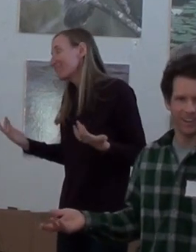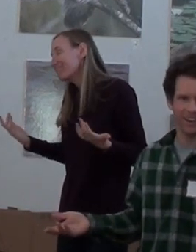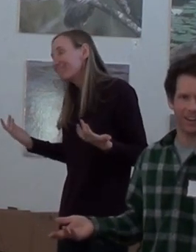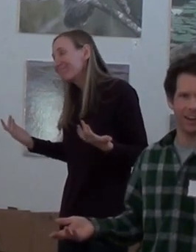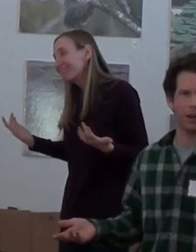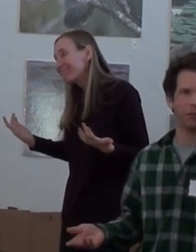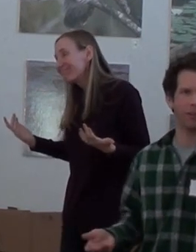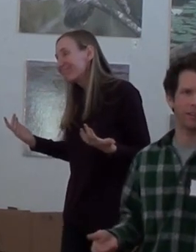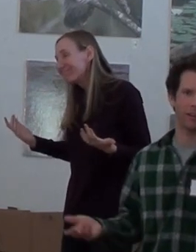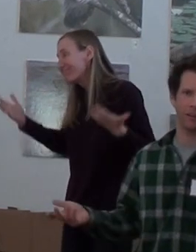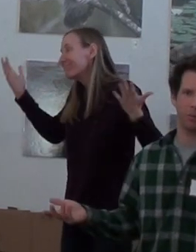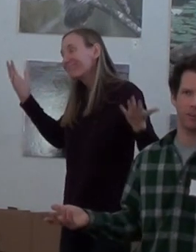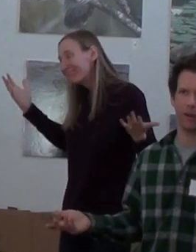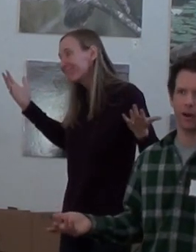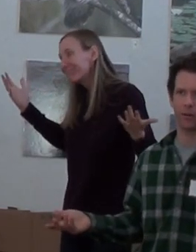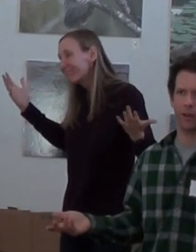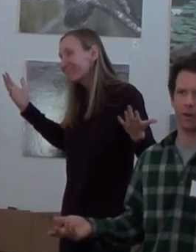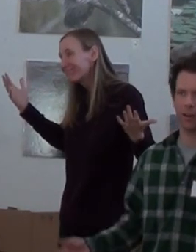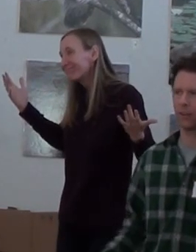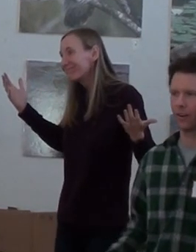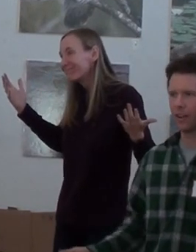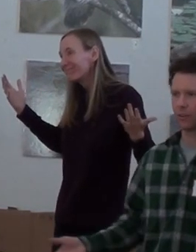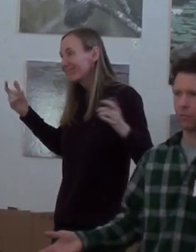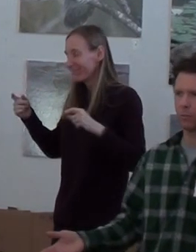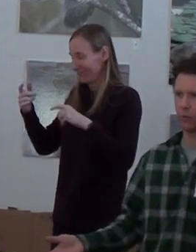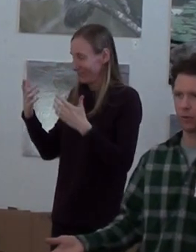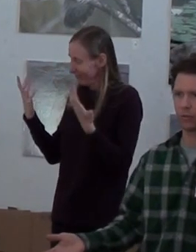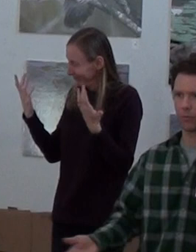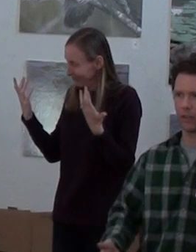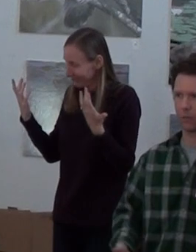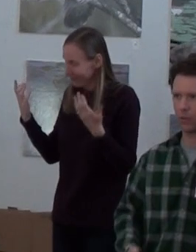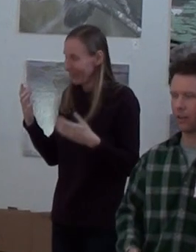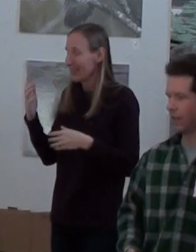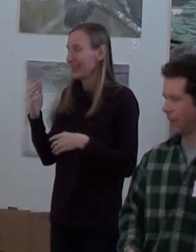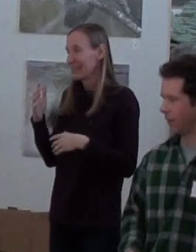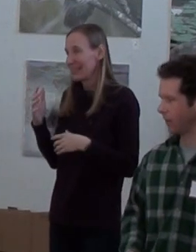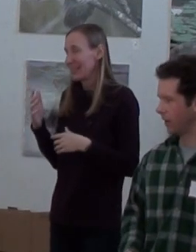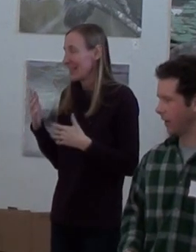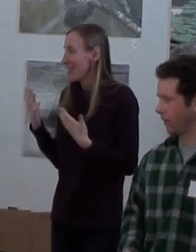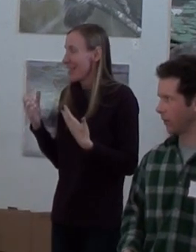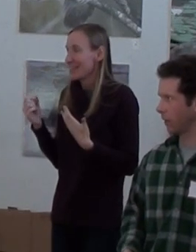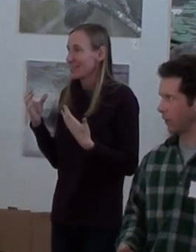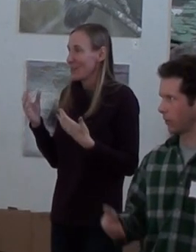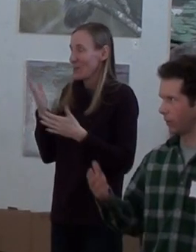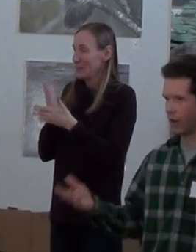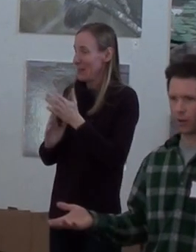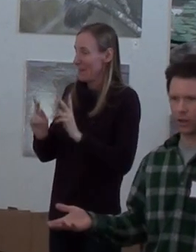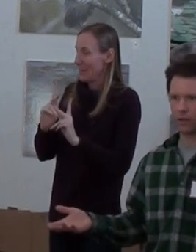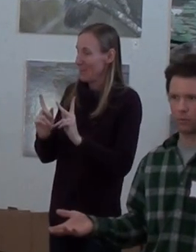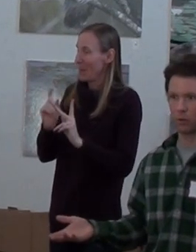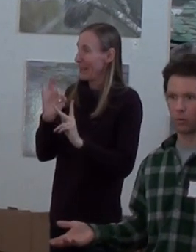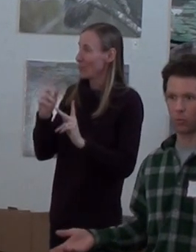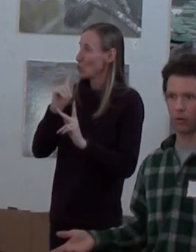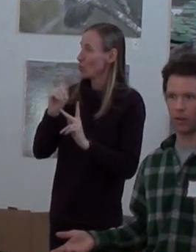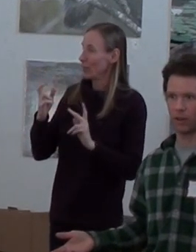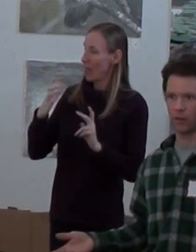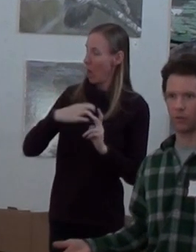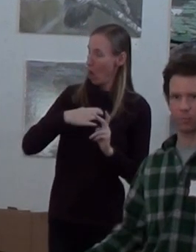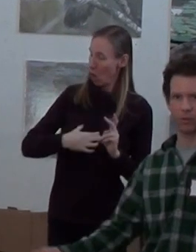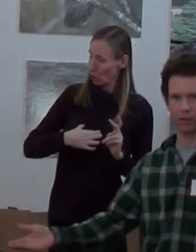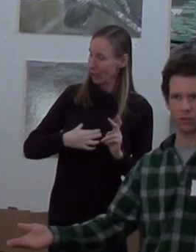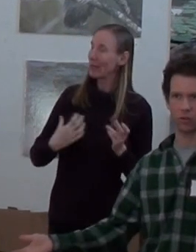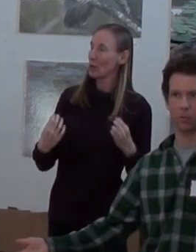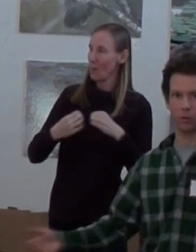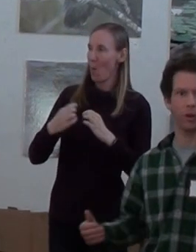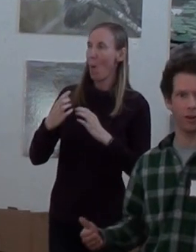right? It depends on how hungry you are. Some people will do some things that, if you're really hungry, you're more motivated to do